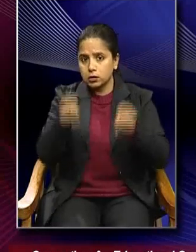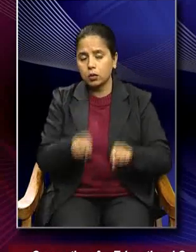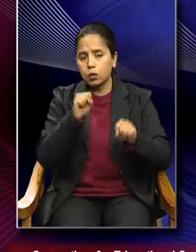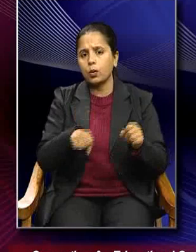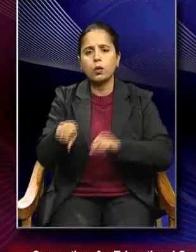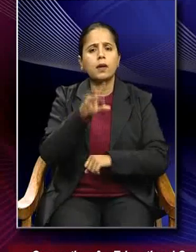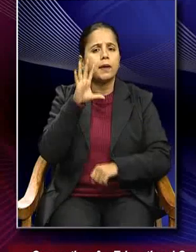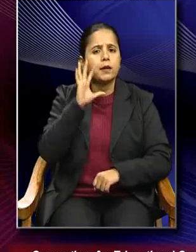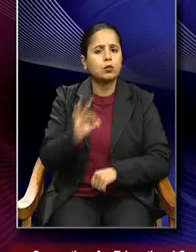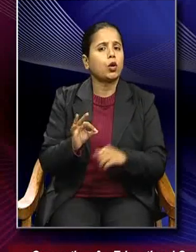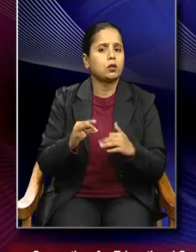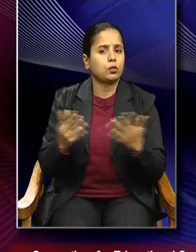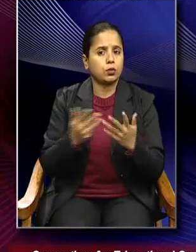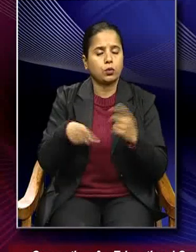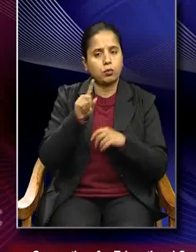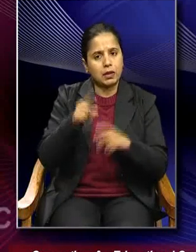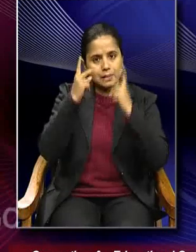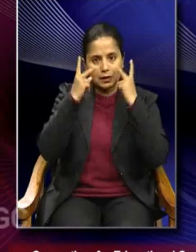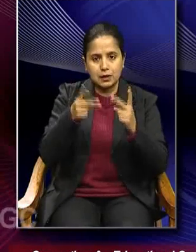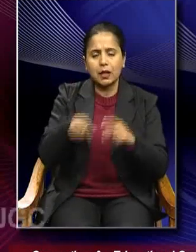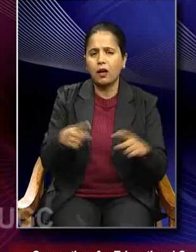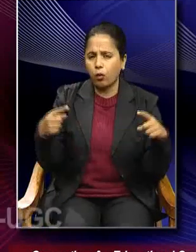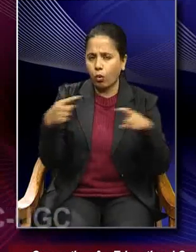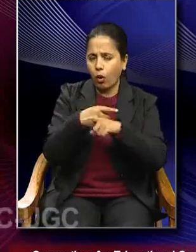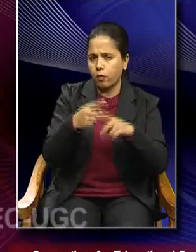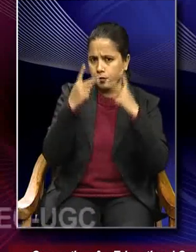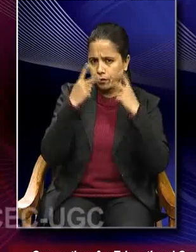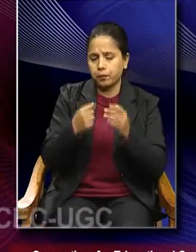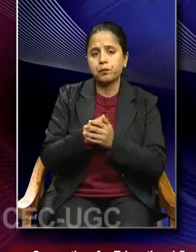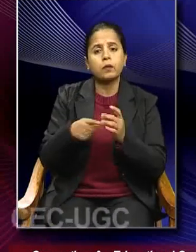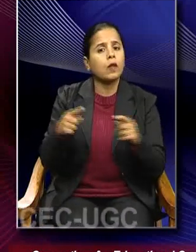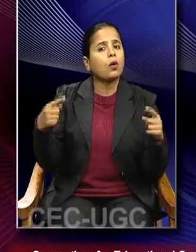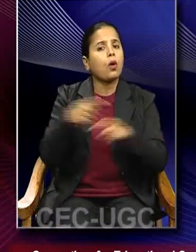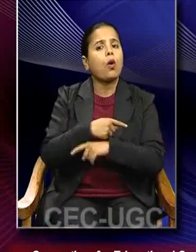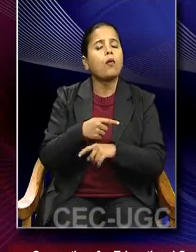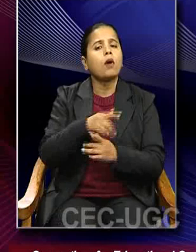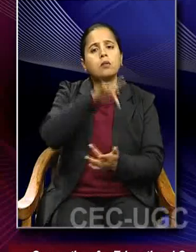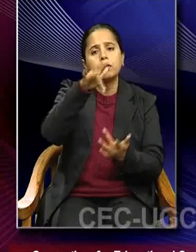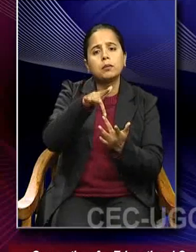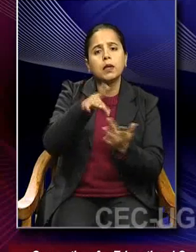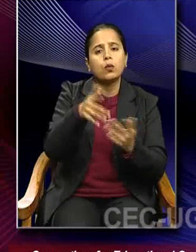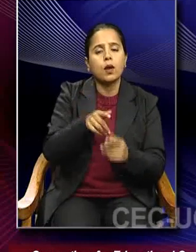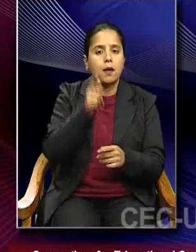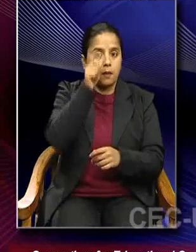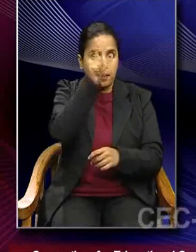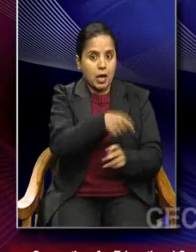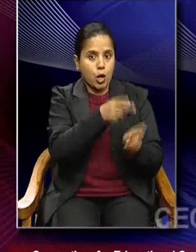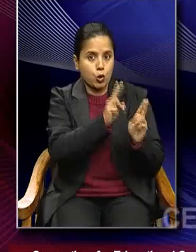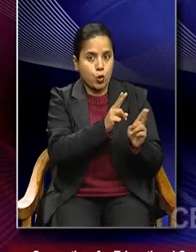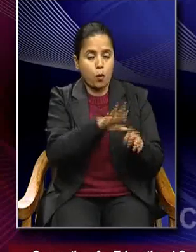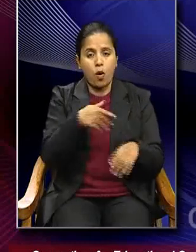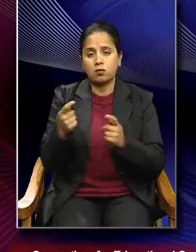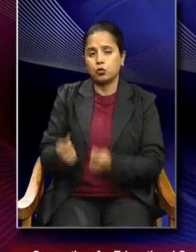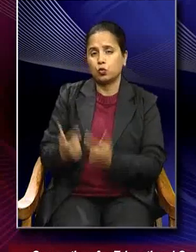is important is to look in conflict. The conflict between common man and the